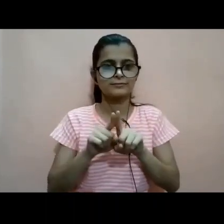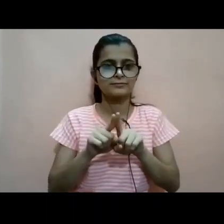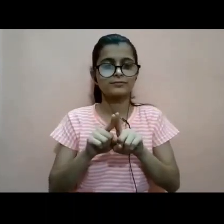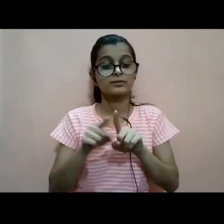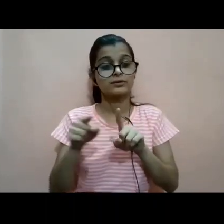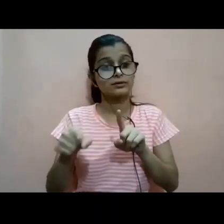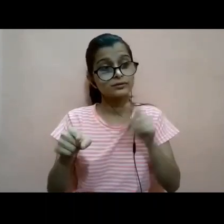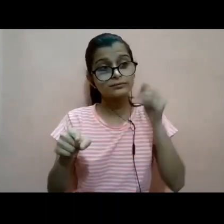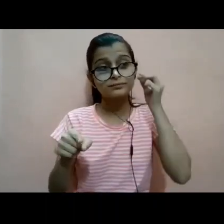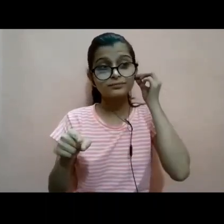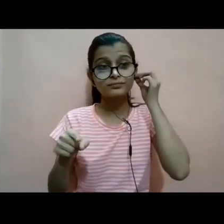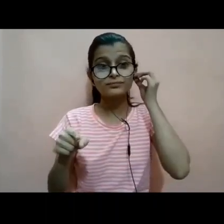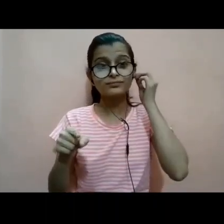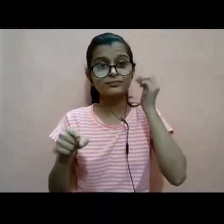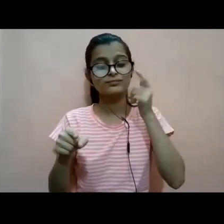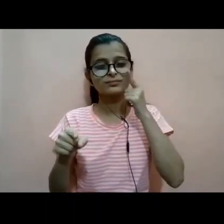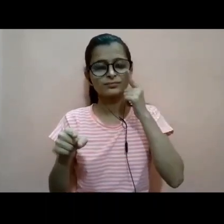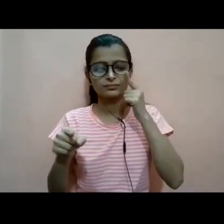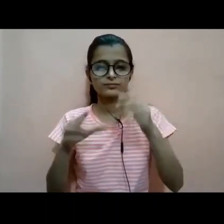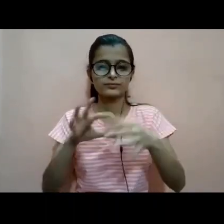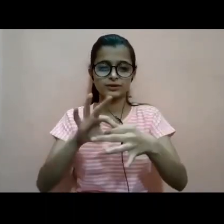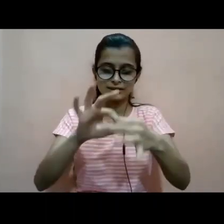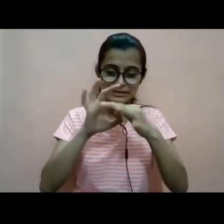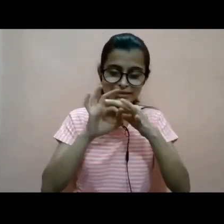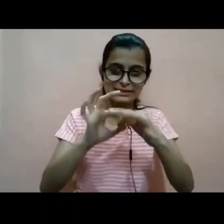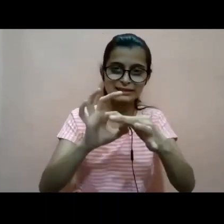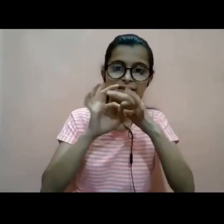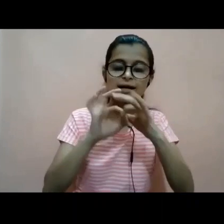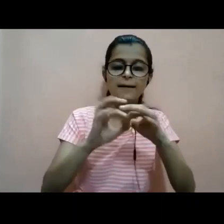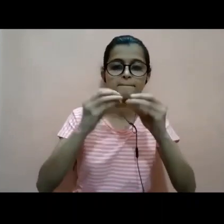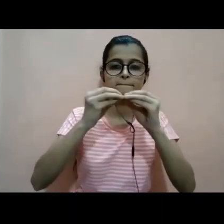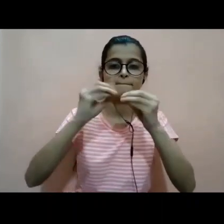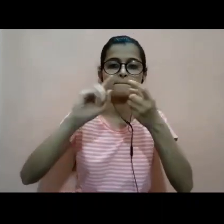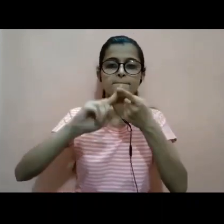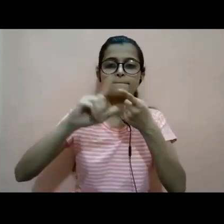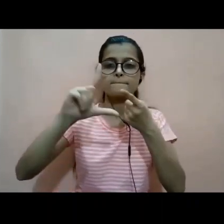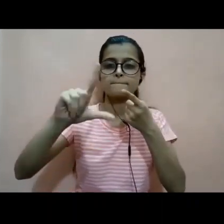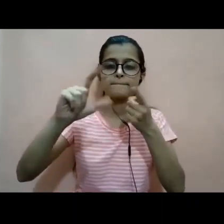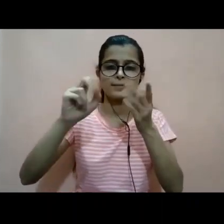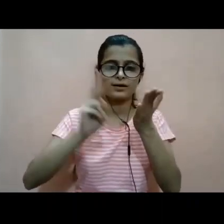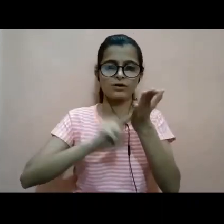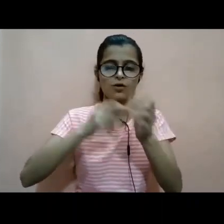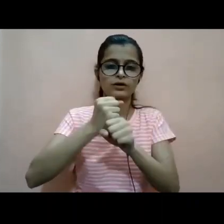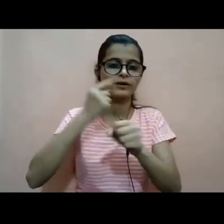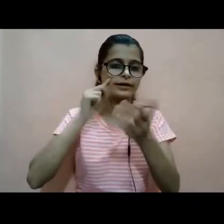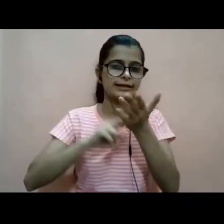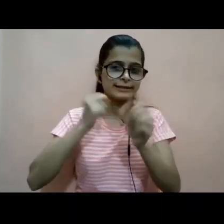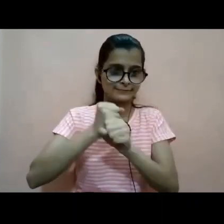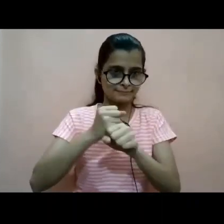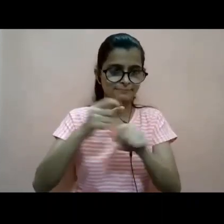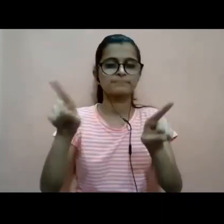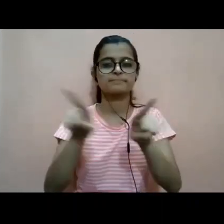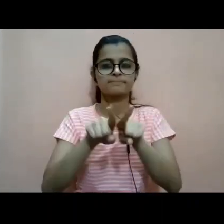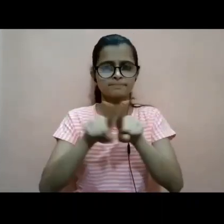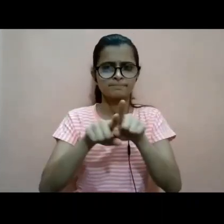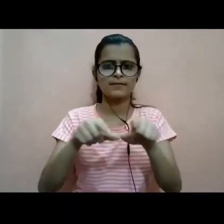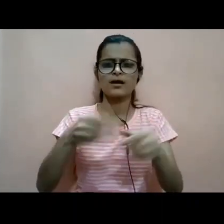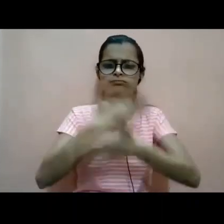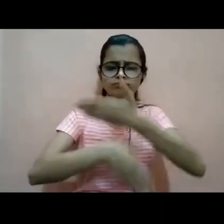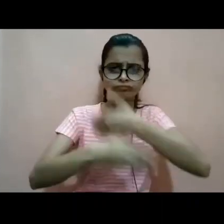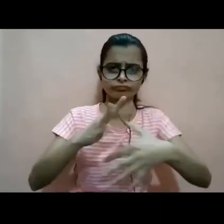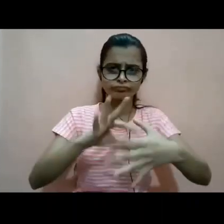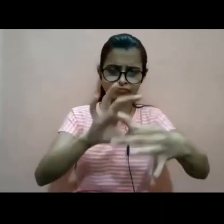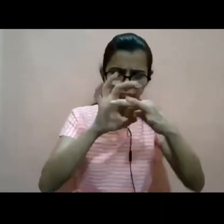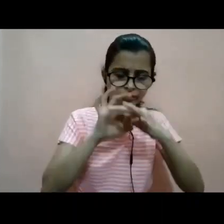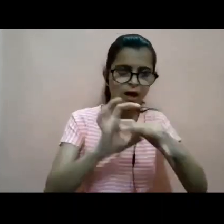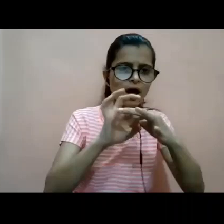understanding of connection or belonging or community that's not aware of power, and that at the